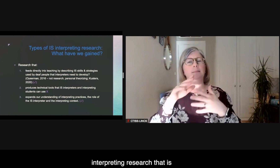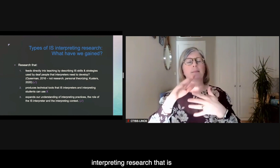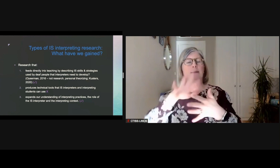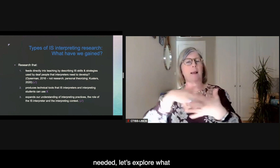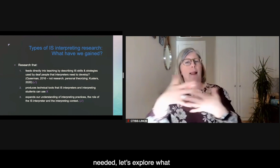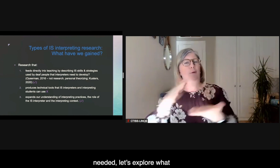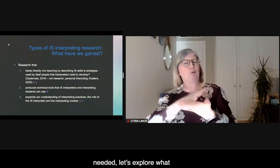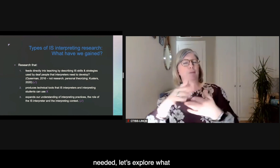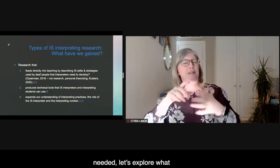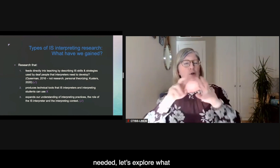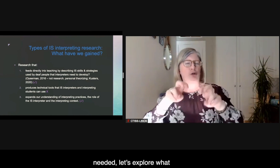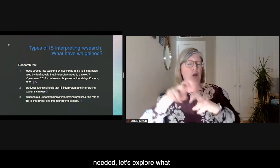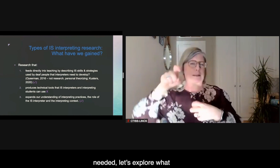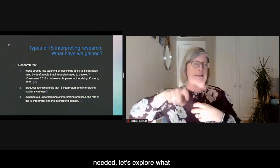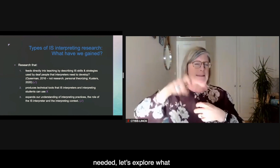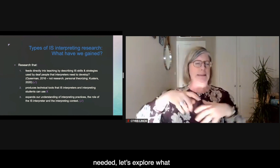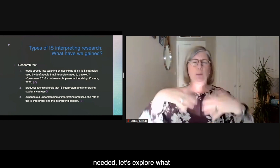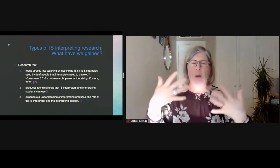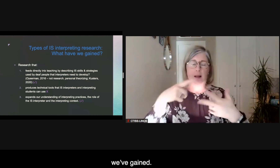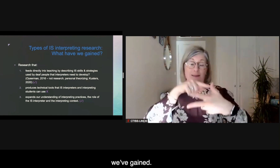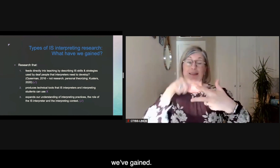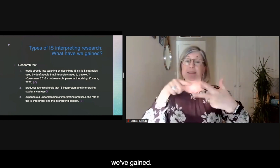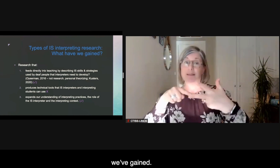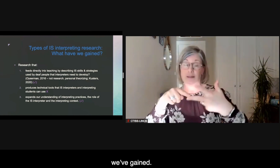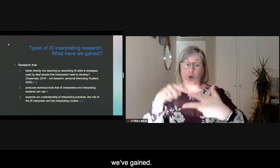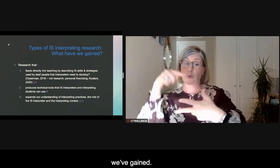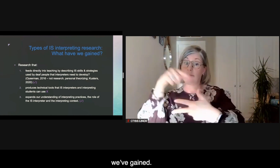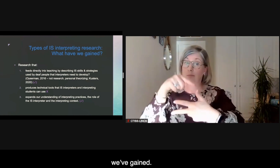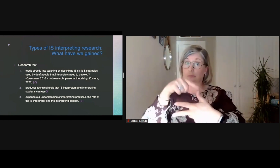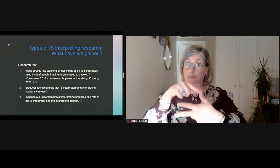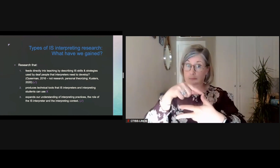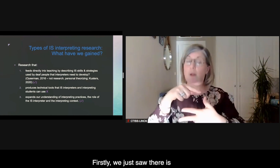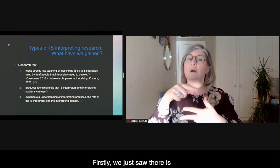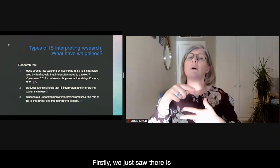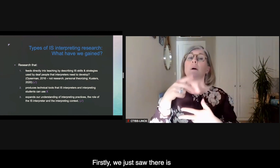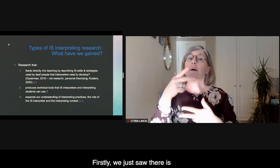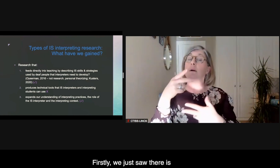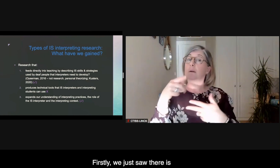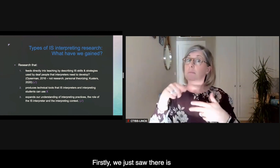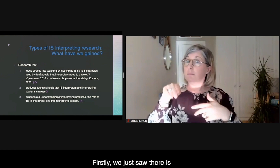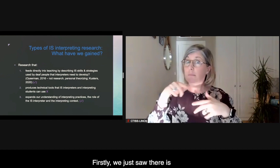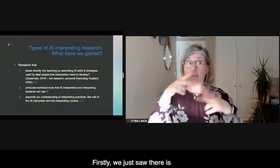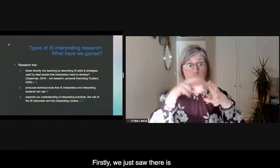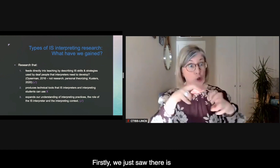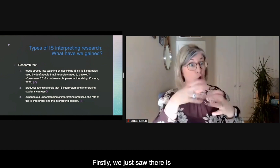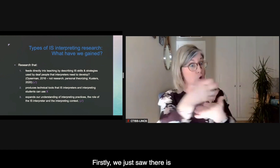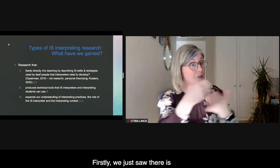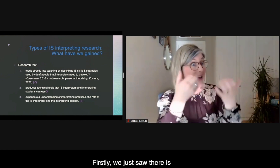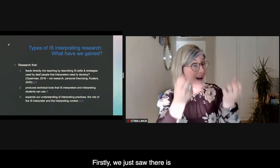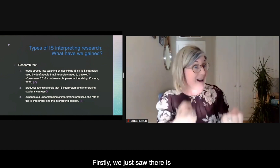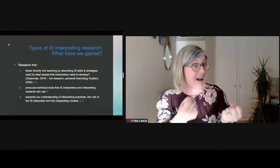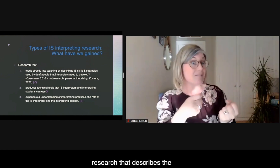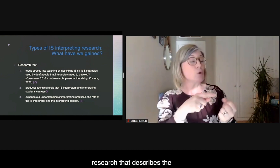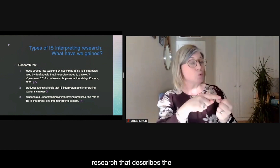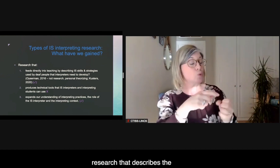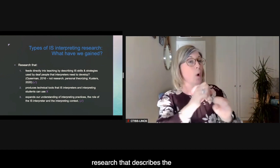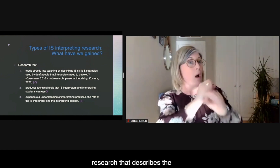we've gained. Firstly, we just saw there is research that describes the skills